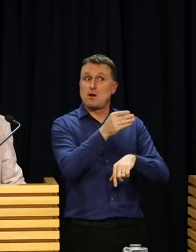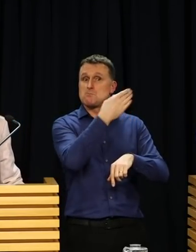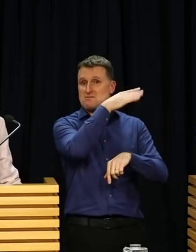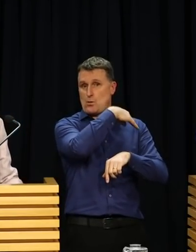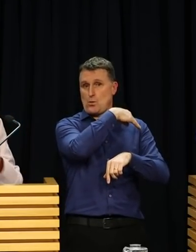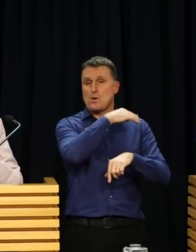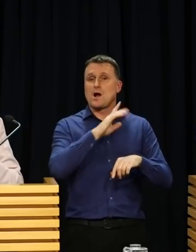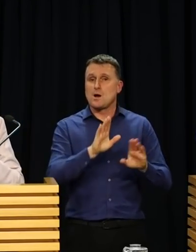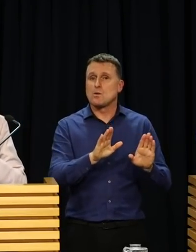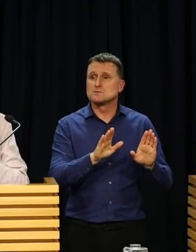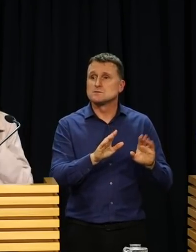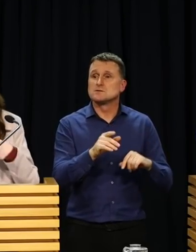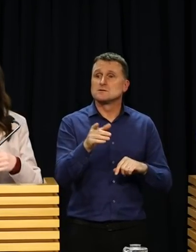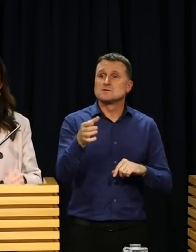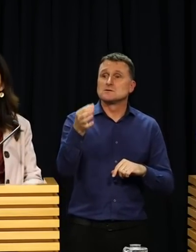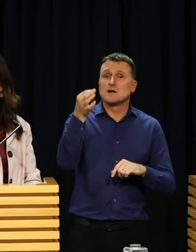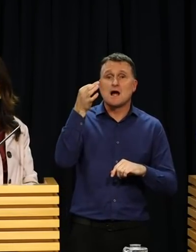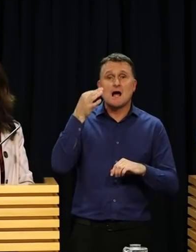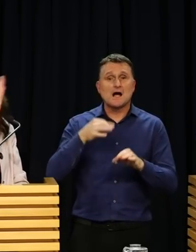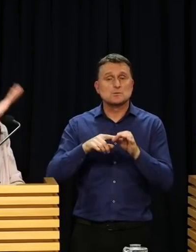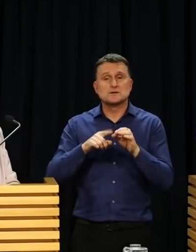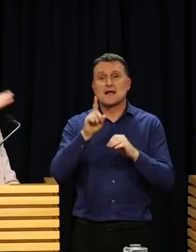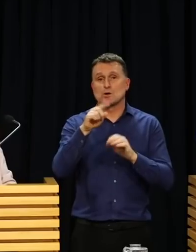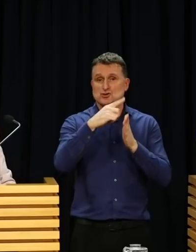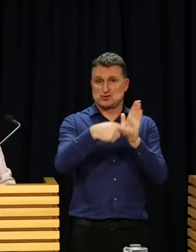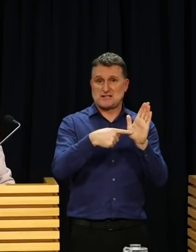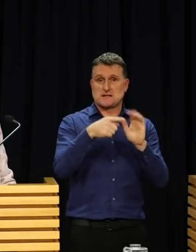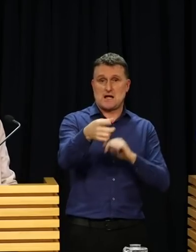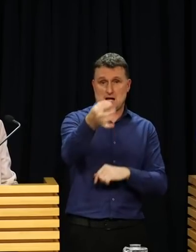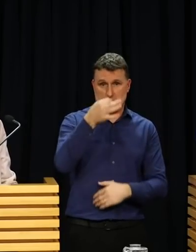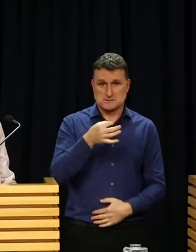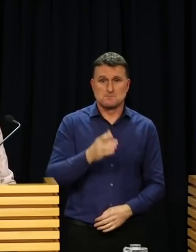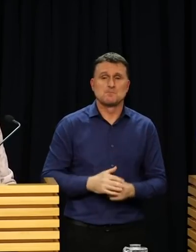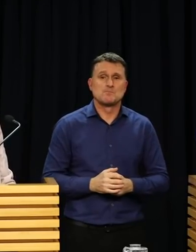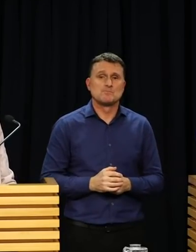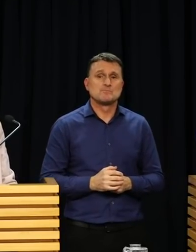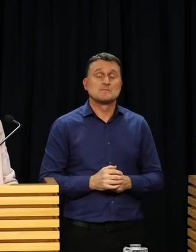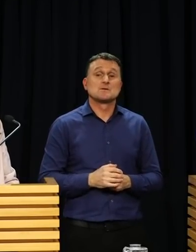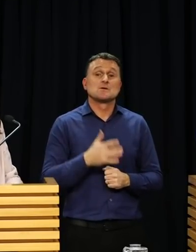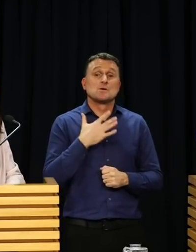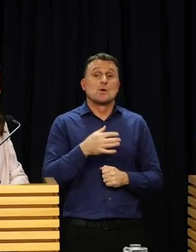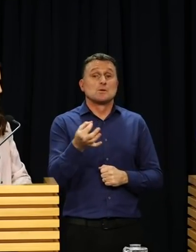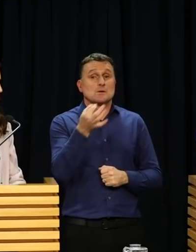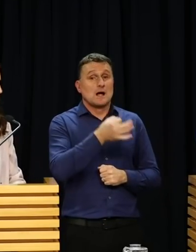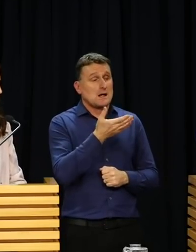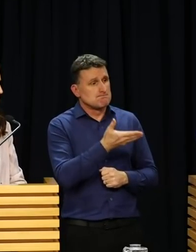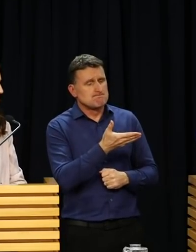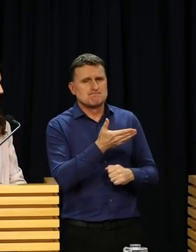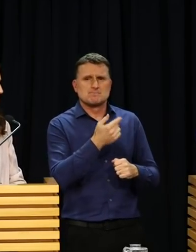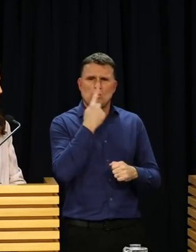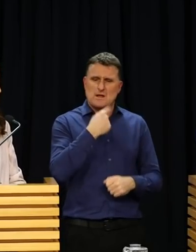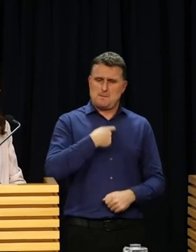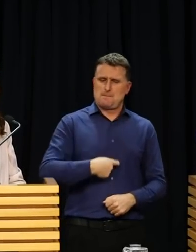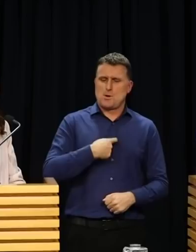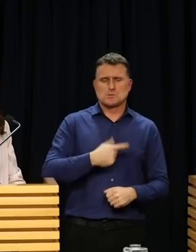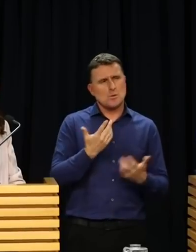time. Minister, on a personal level, I'll just finish with Jessica and then we'll pan around. Minister, on a personal level, what does this mean to